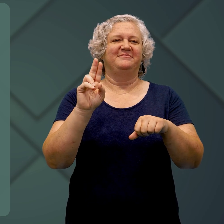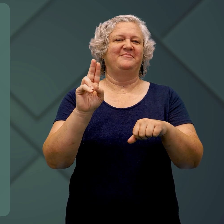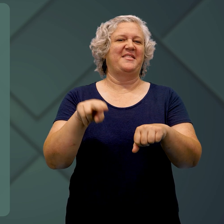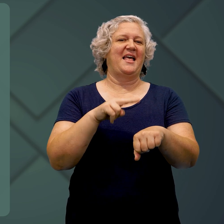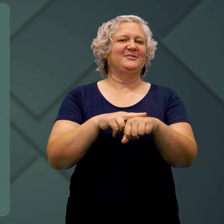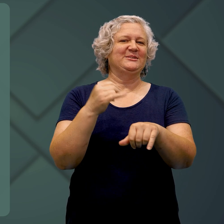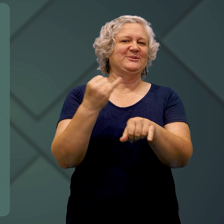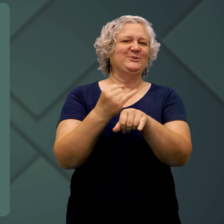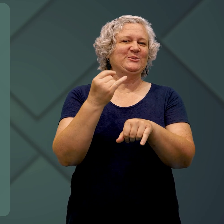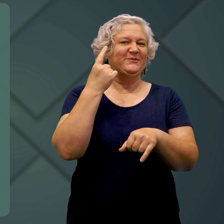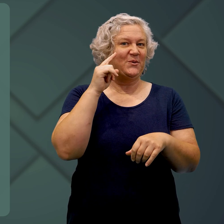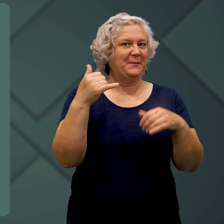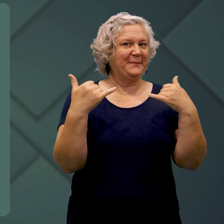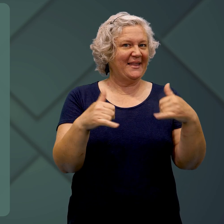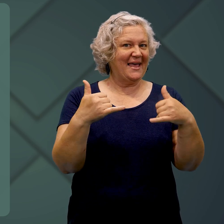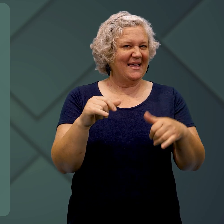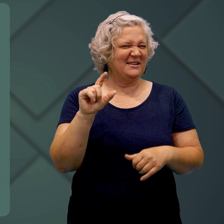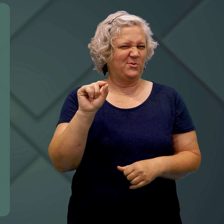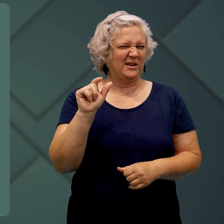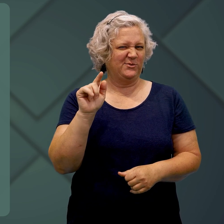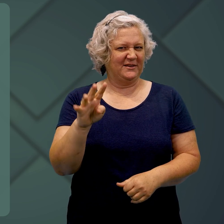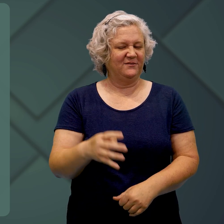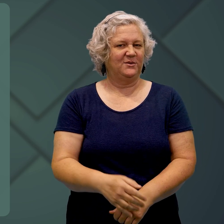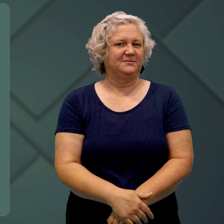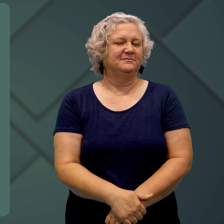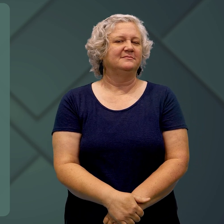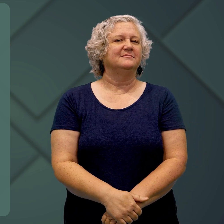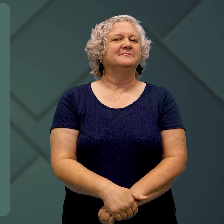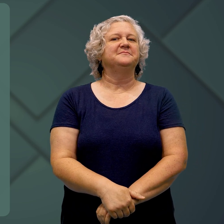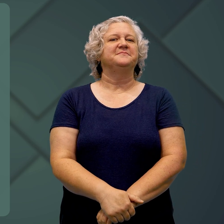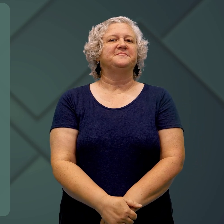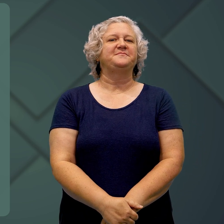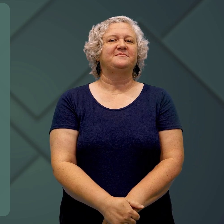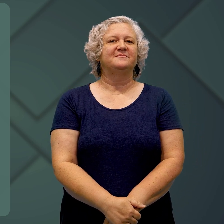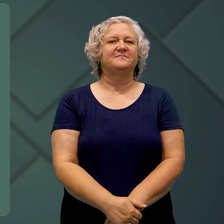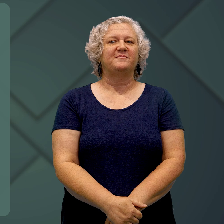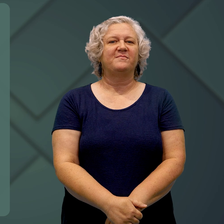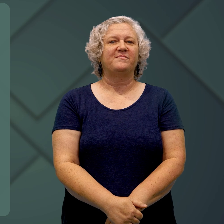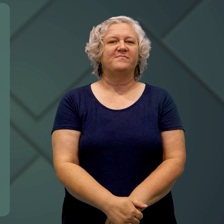from the National Institute for Play in 2024.